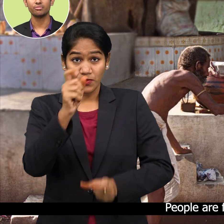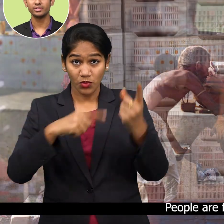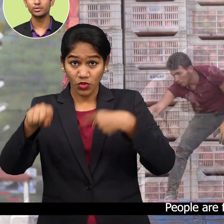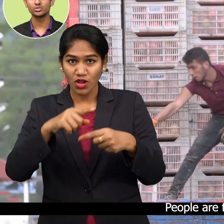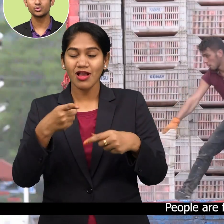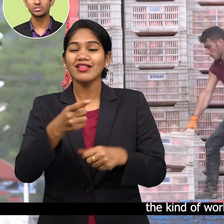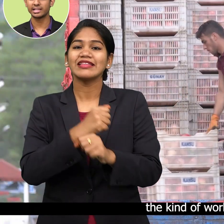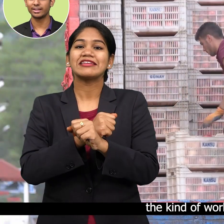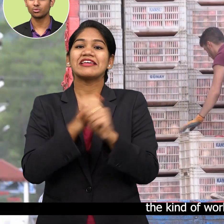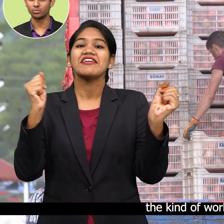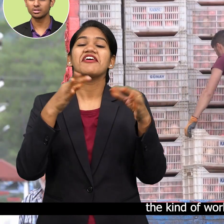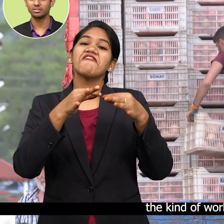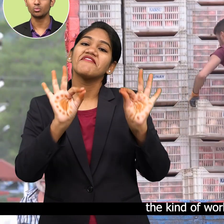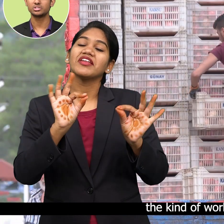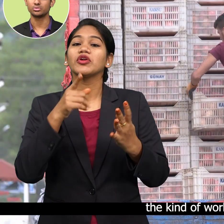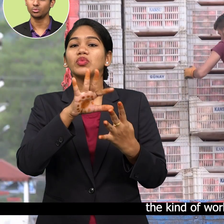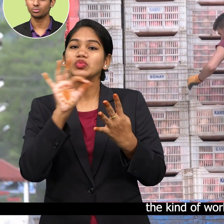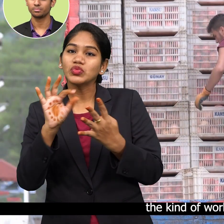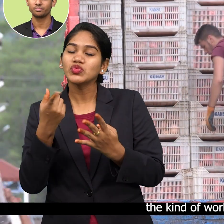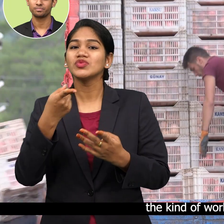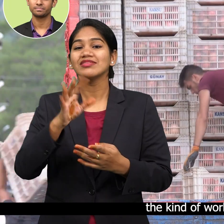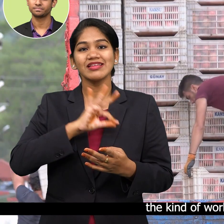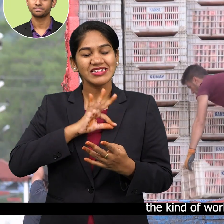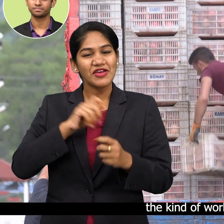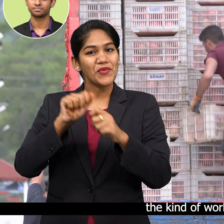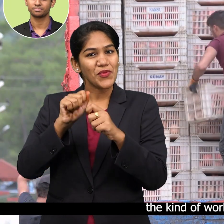People are free to choose the kind of work they wish to do.